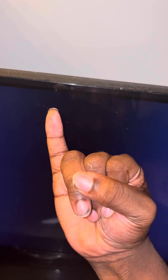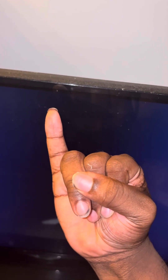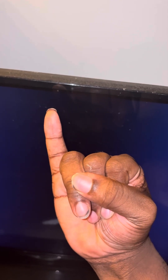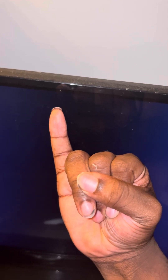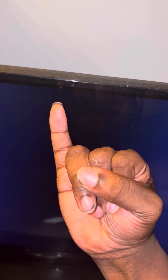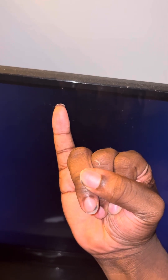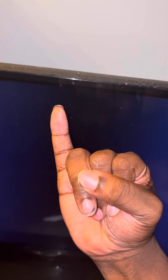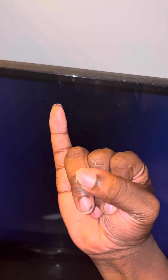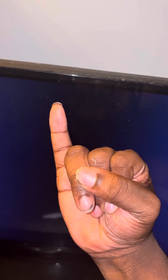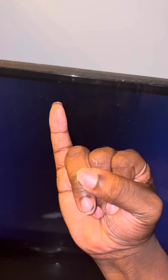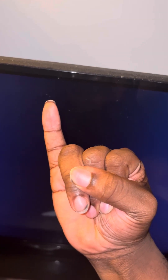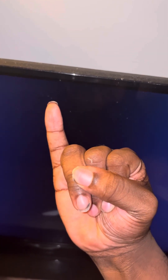I,